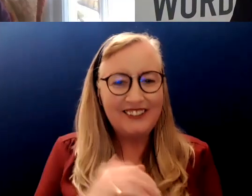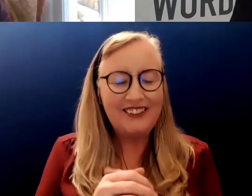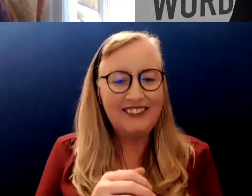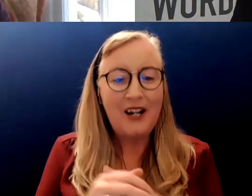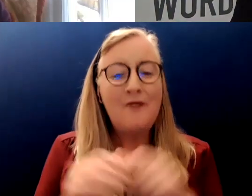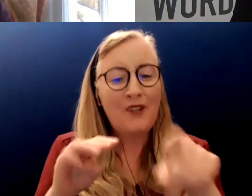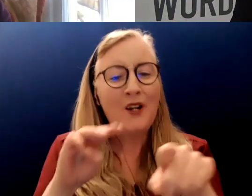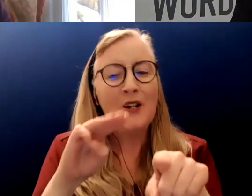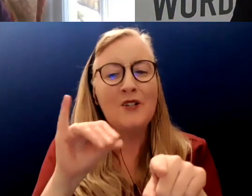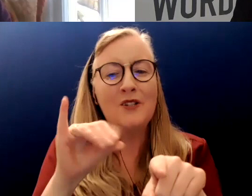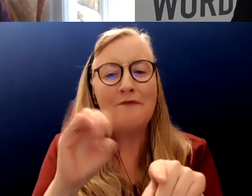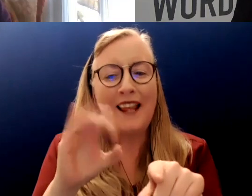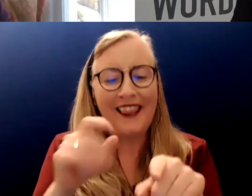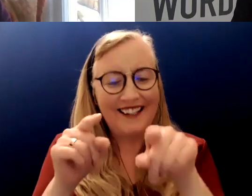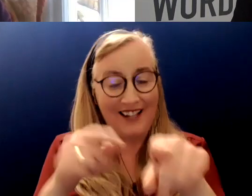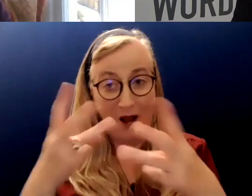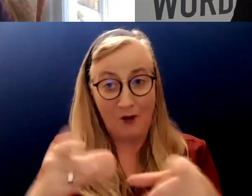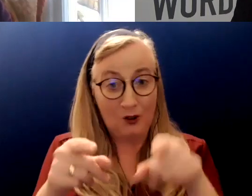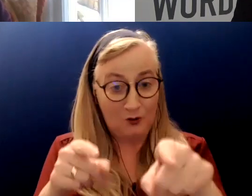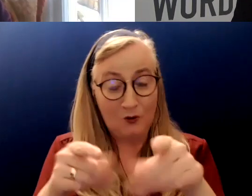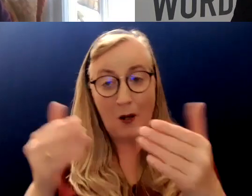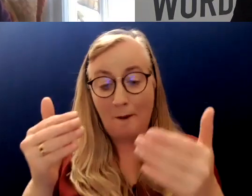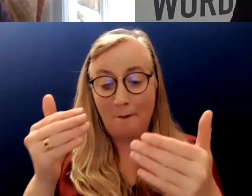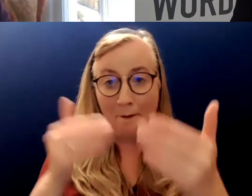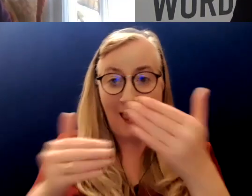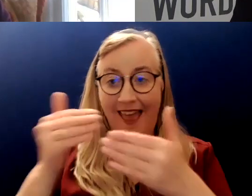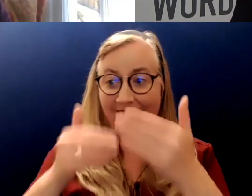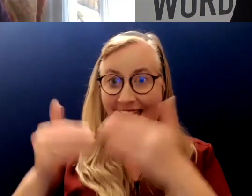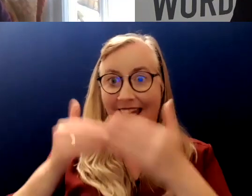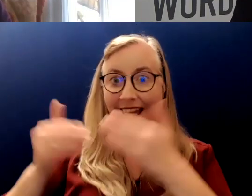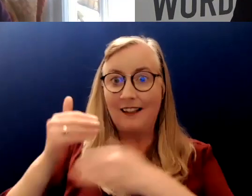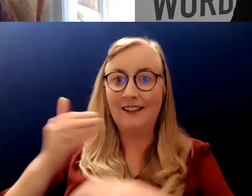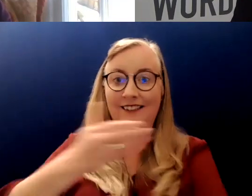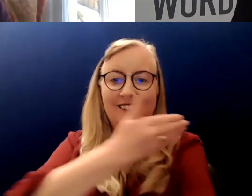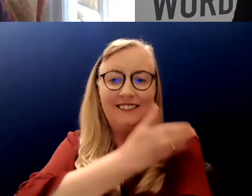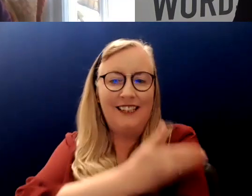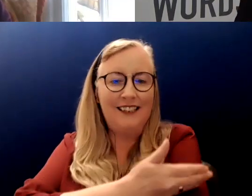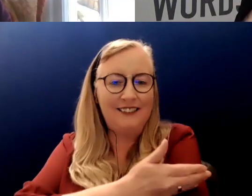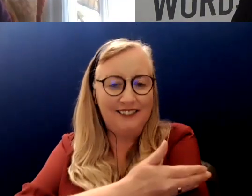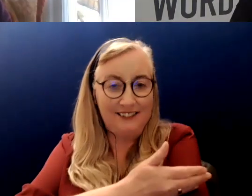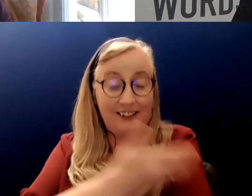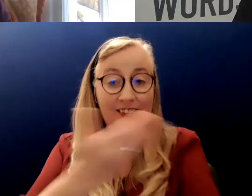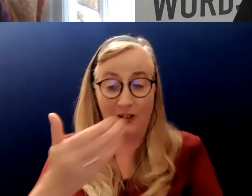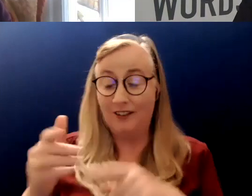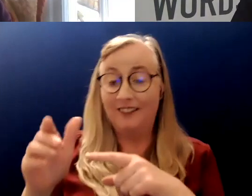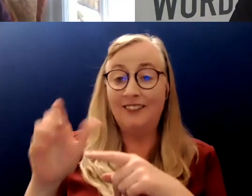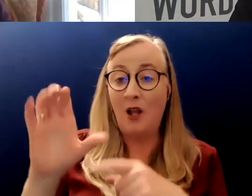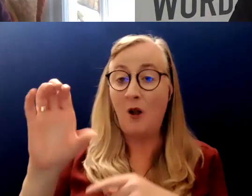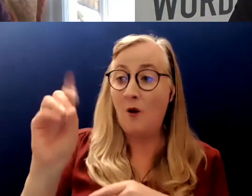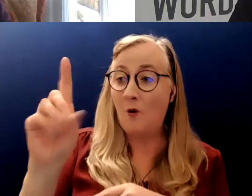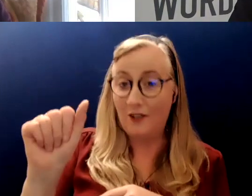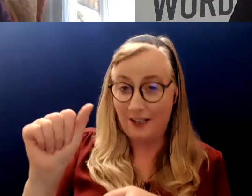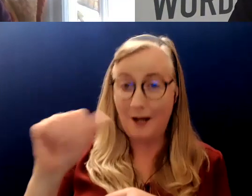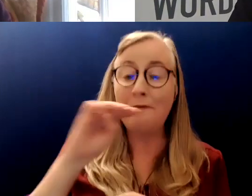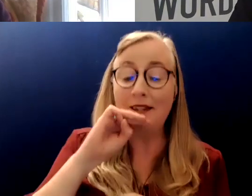Millie, if I could take you right back to the beginning, because for people who are listening, Coda, child of